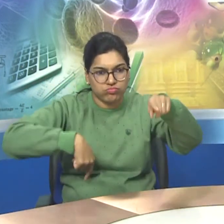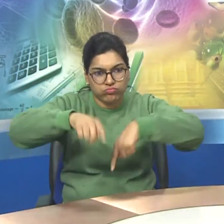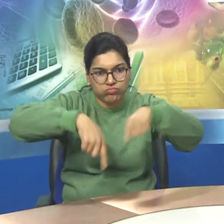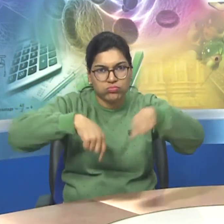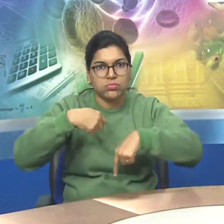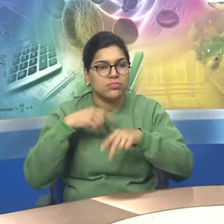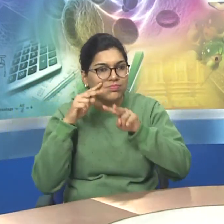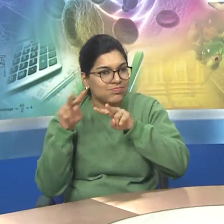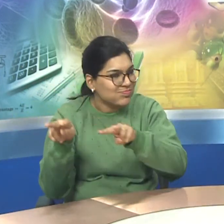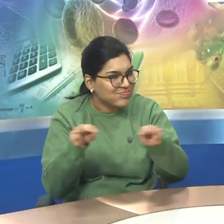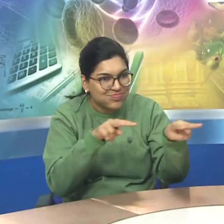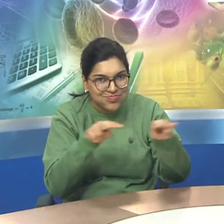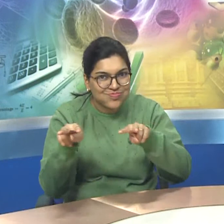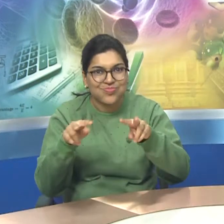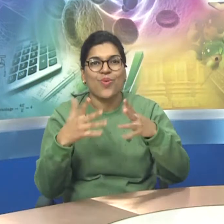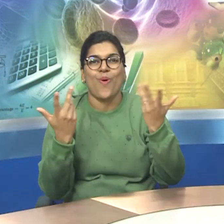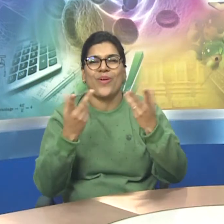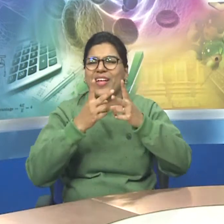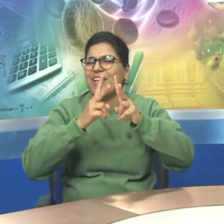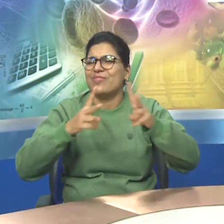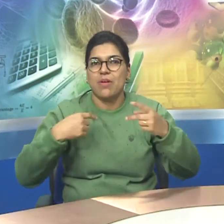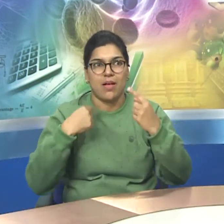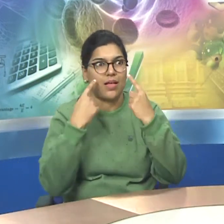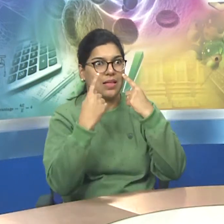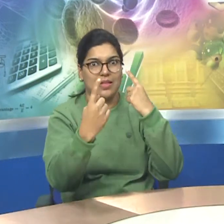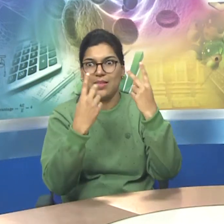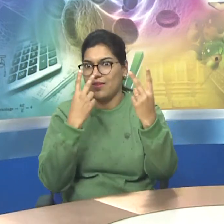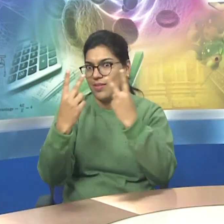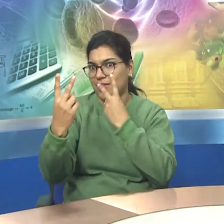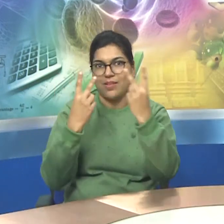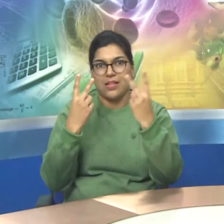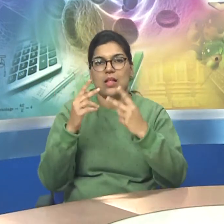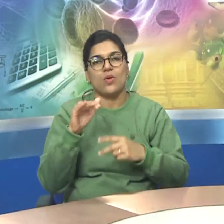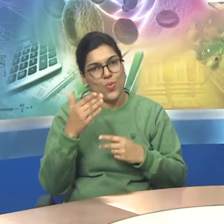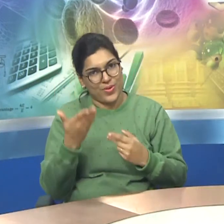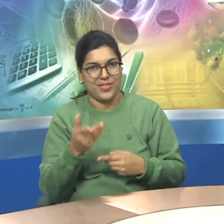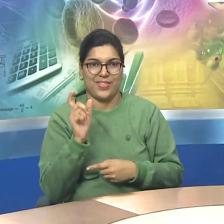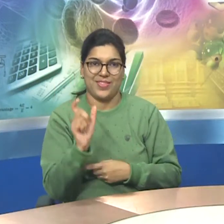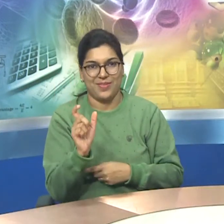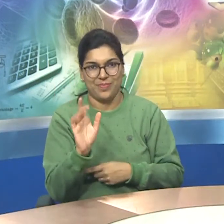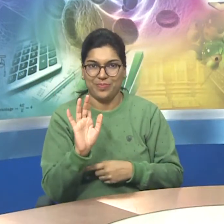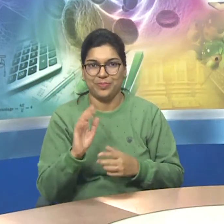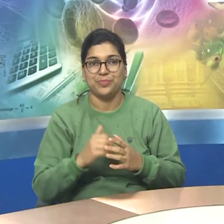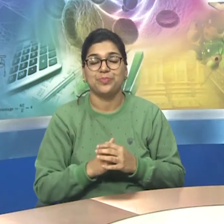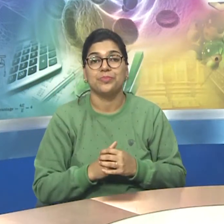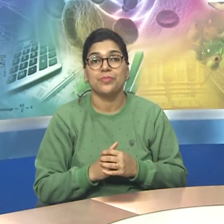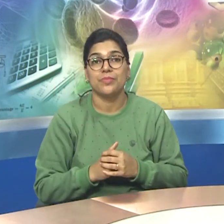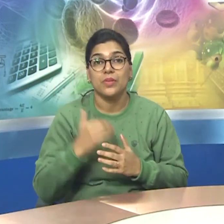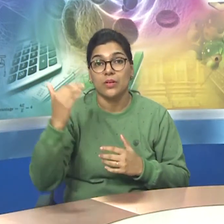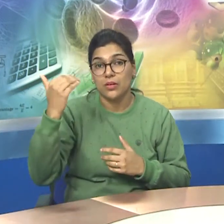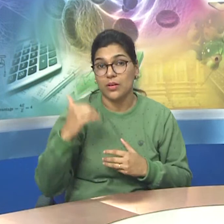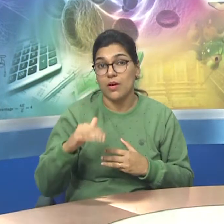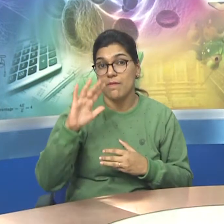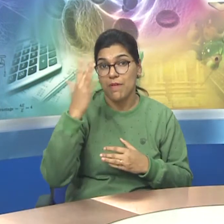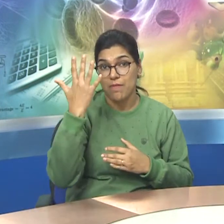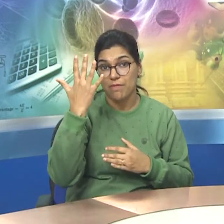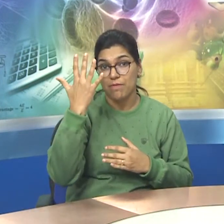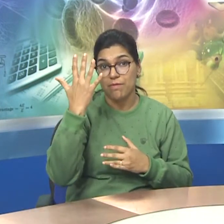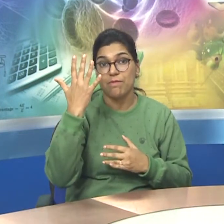at the things which are around us, in front of us. So we look at all those things.